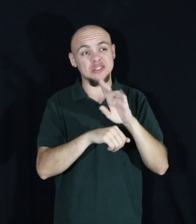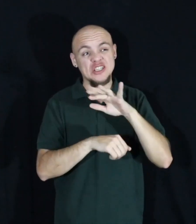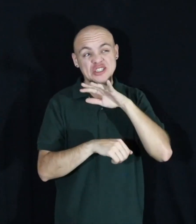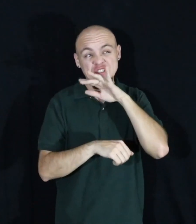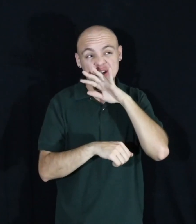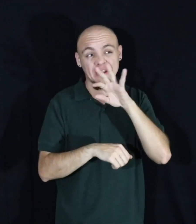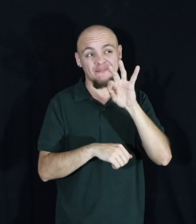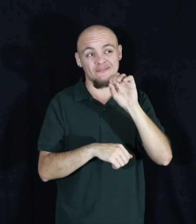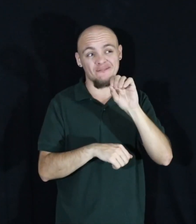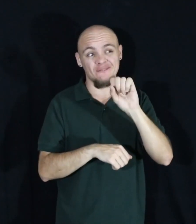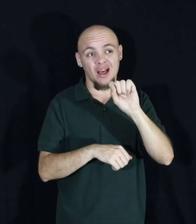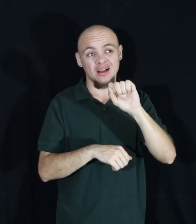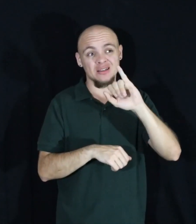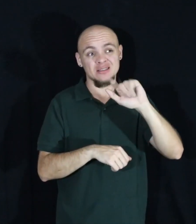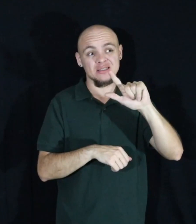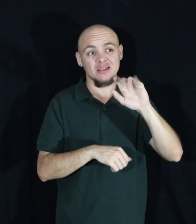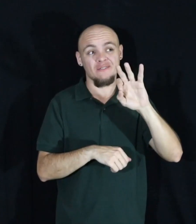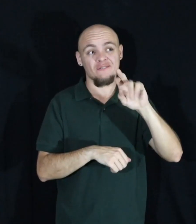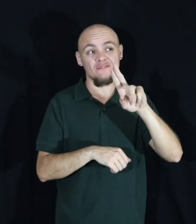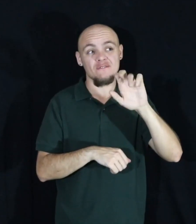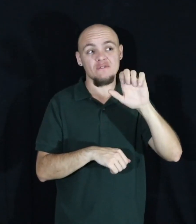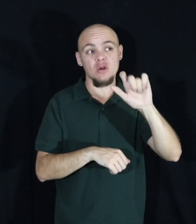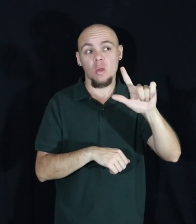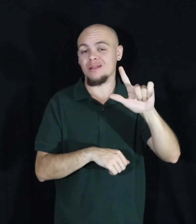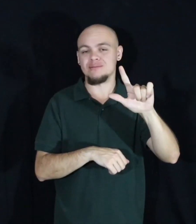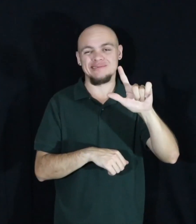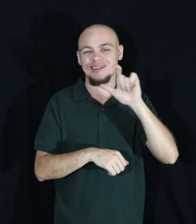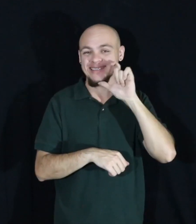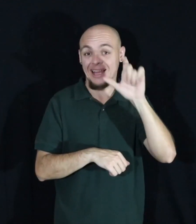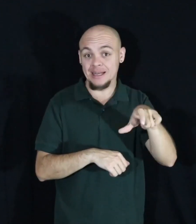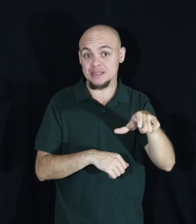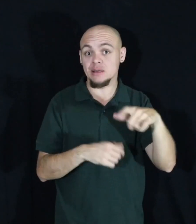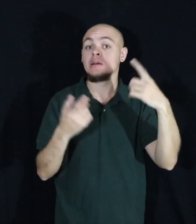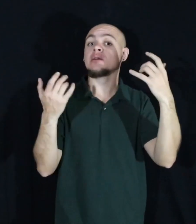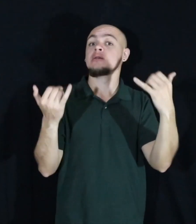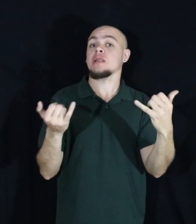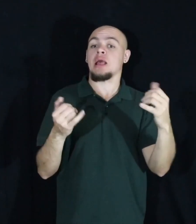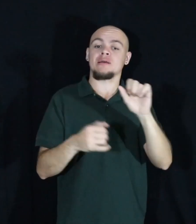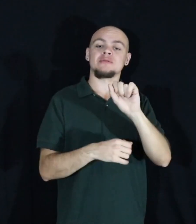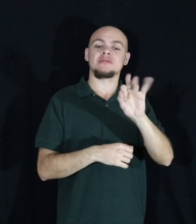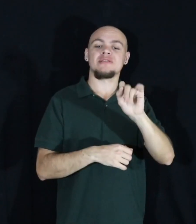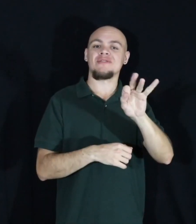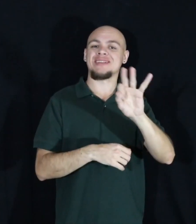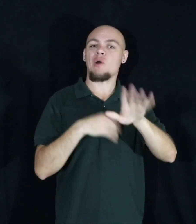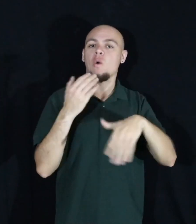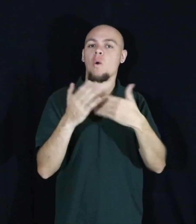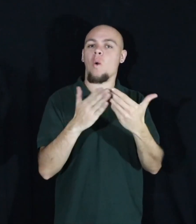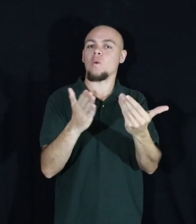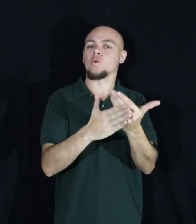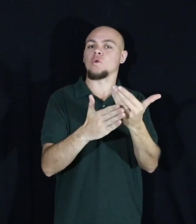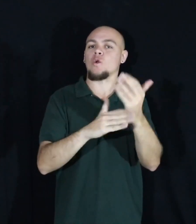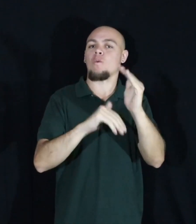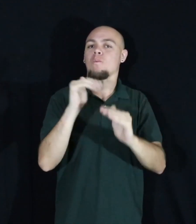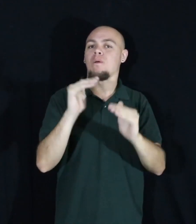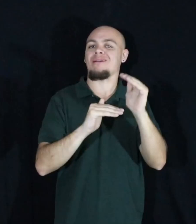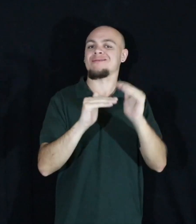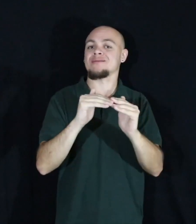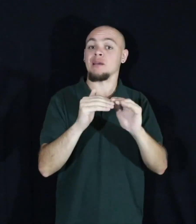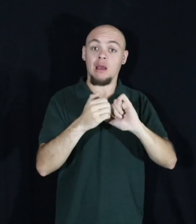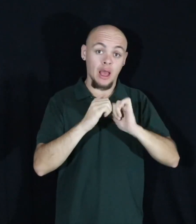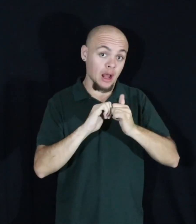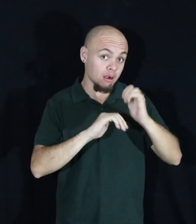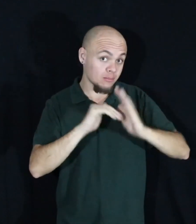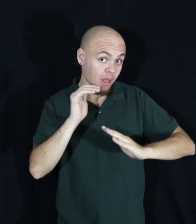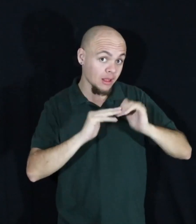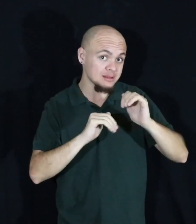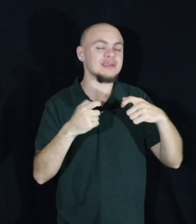fuel? The answer is, no, it's not. And so now in San Francisco, all new buildings will be built all